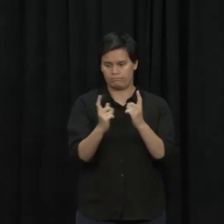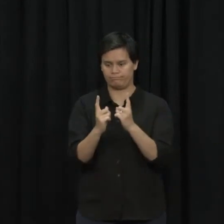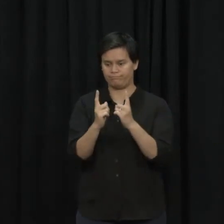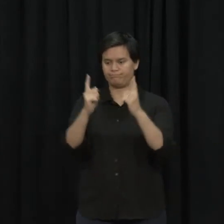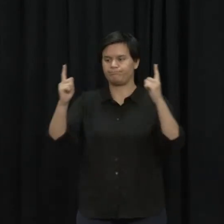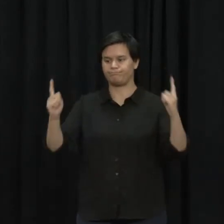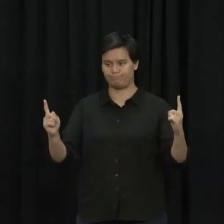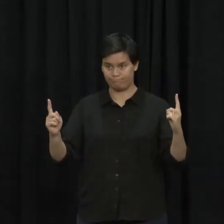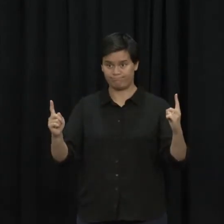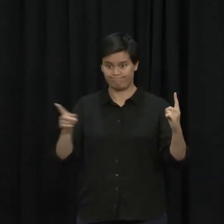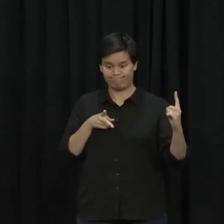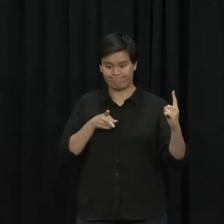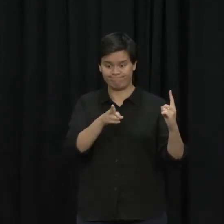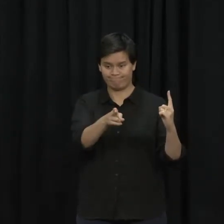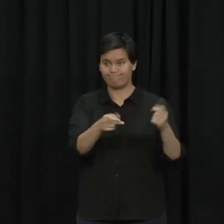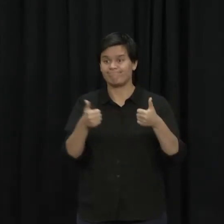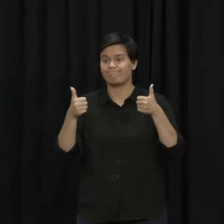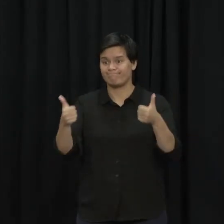getting around this outbreak.